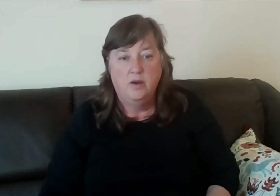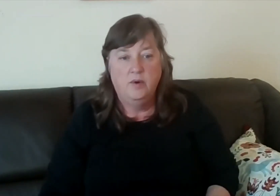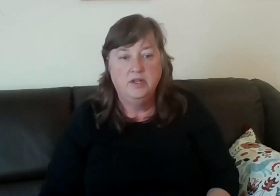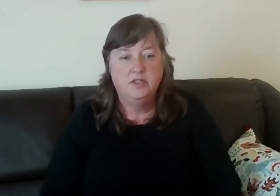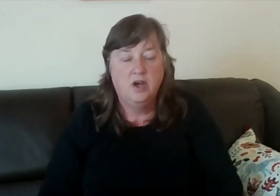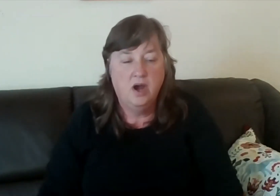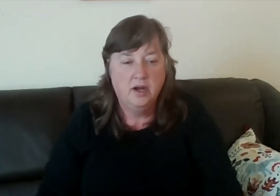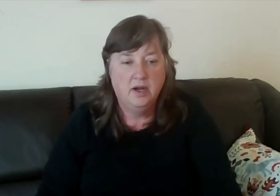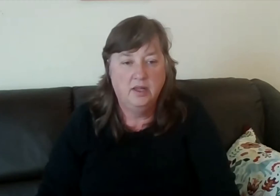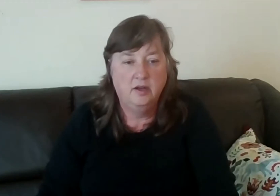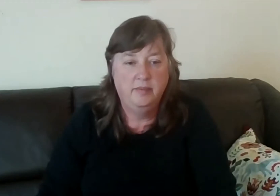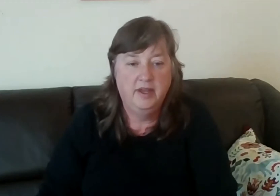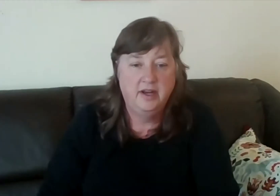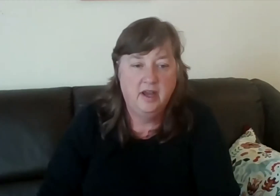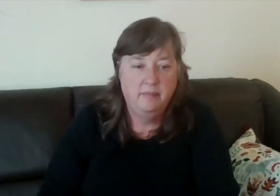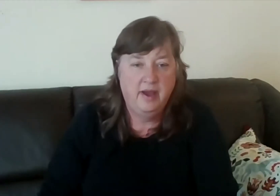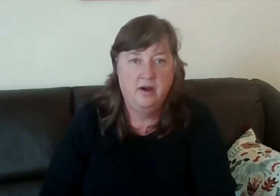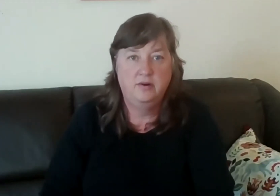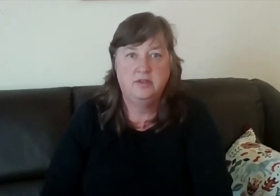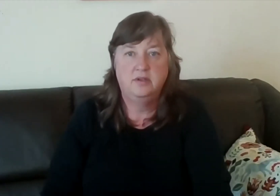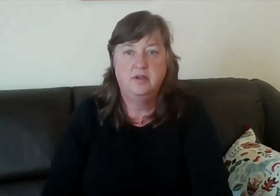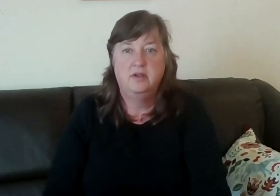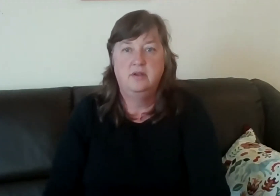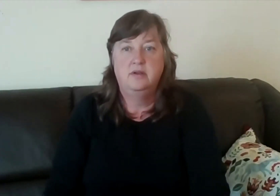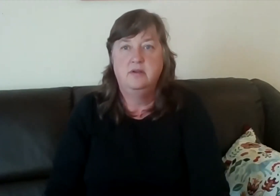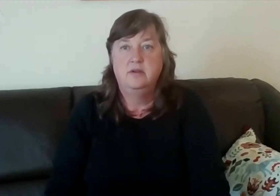wanted to talk a little bit about